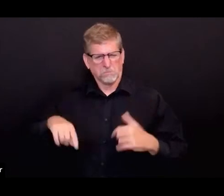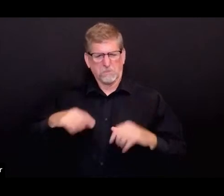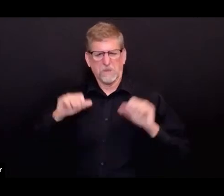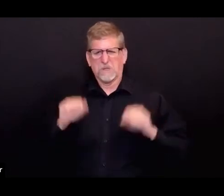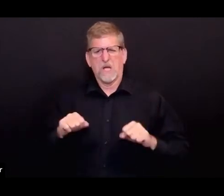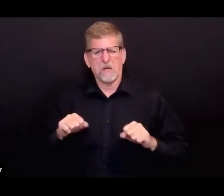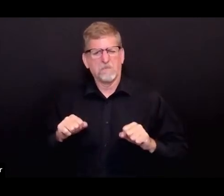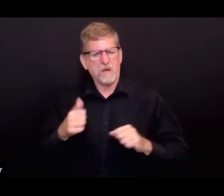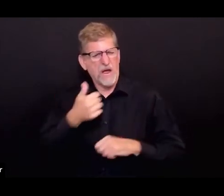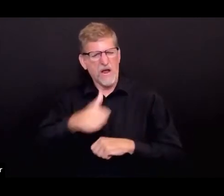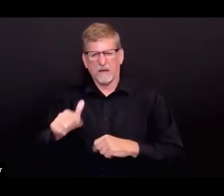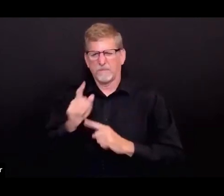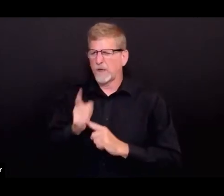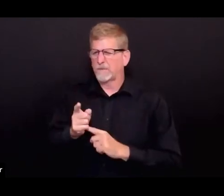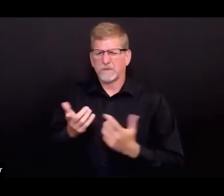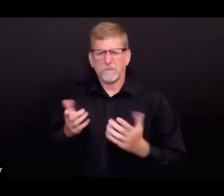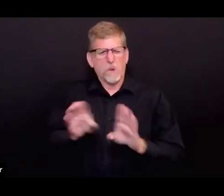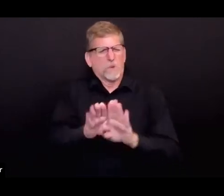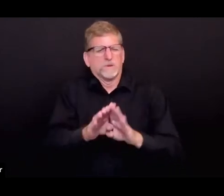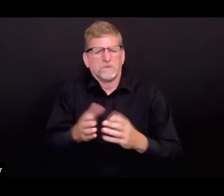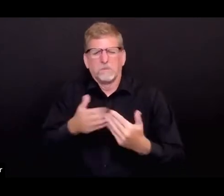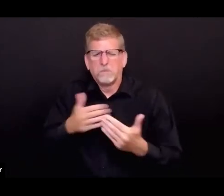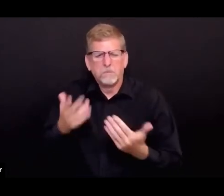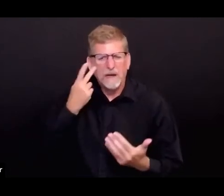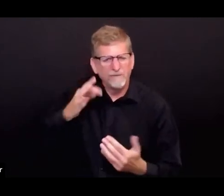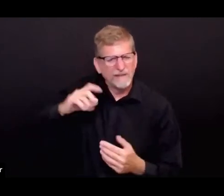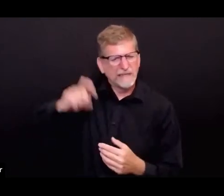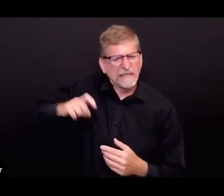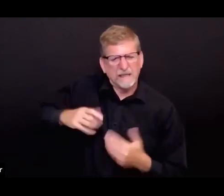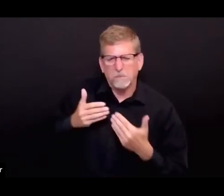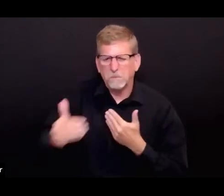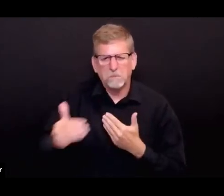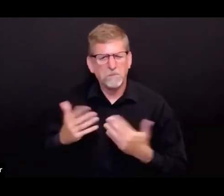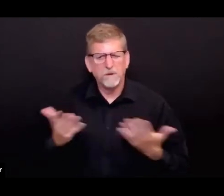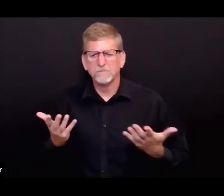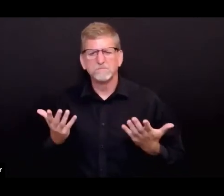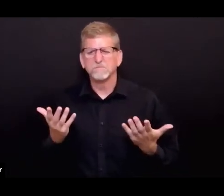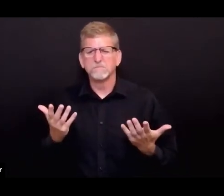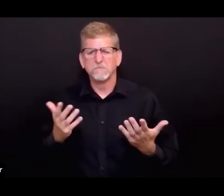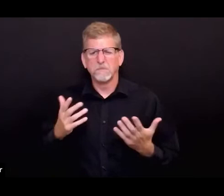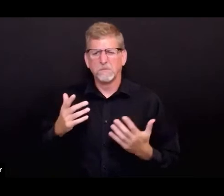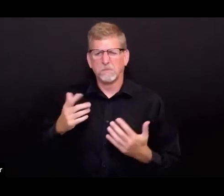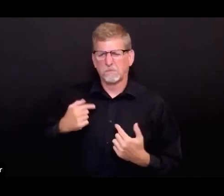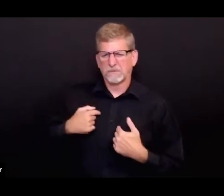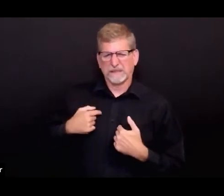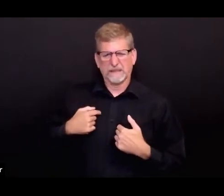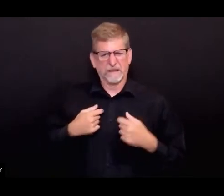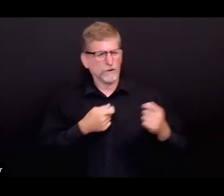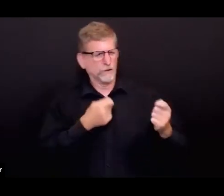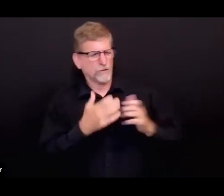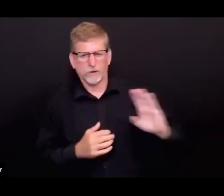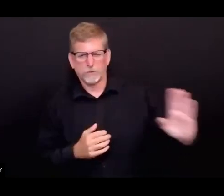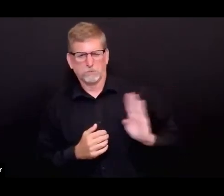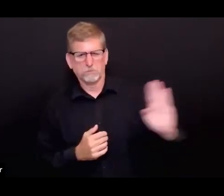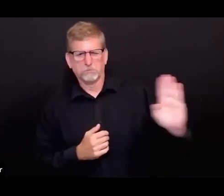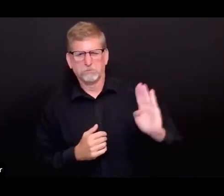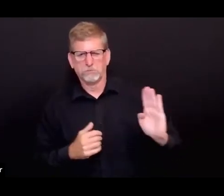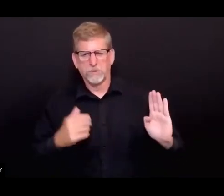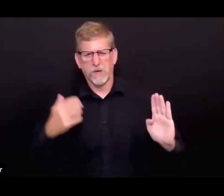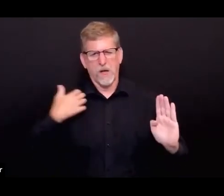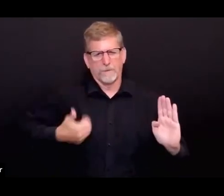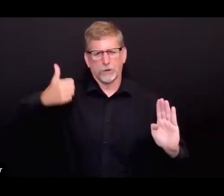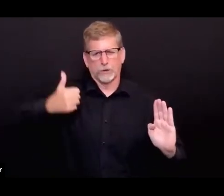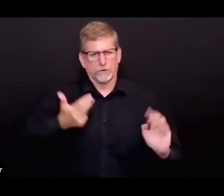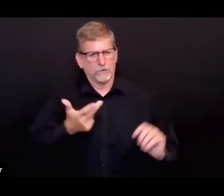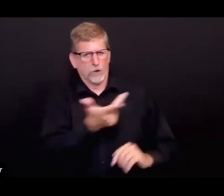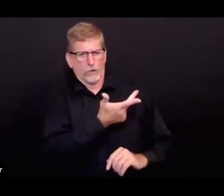the commissioner and the director are on here and anyone else, there have been no discussions with that specificity. And we've got a school opening